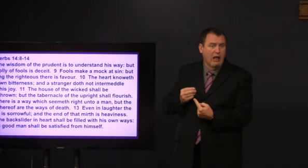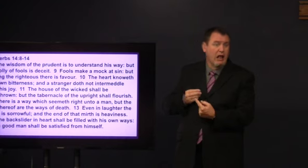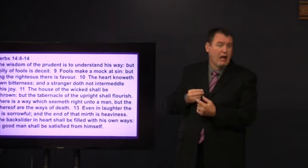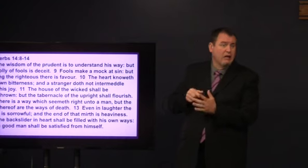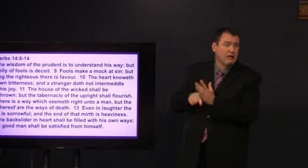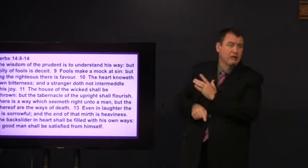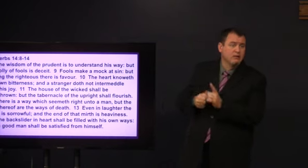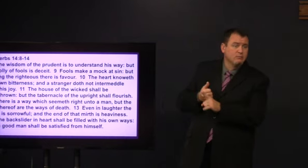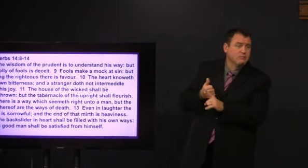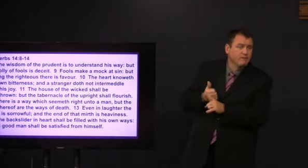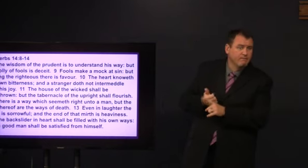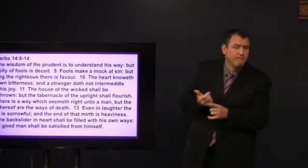was struggling.